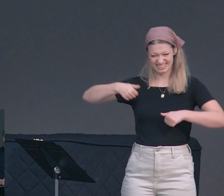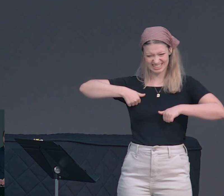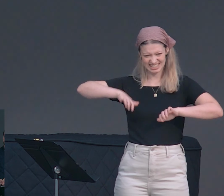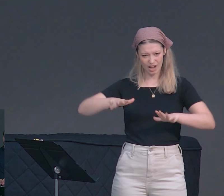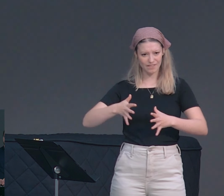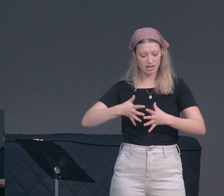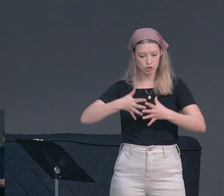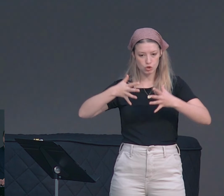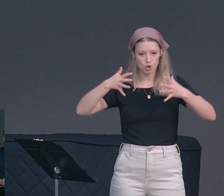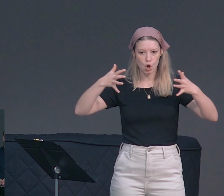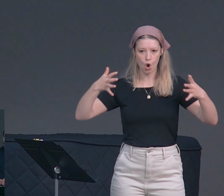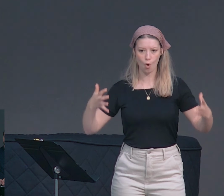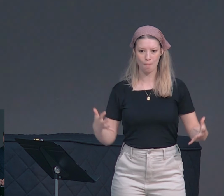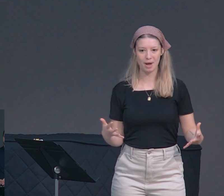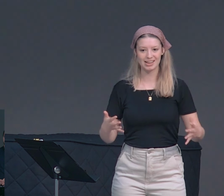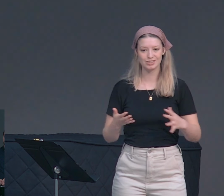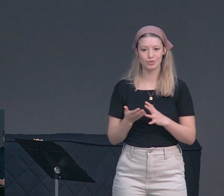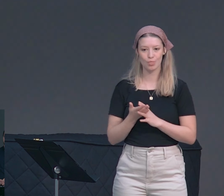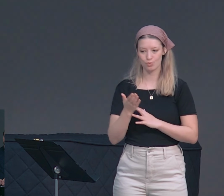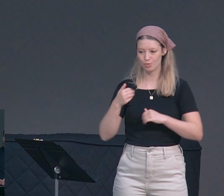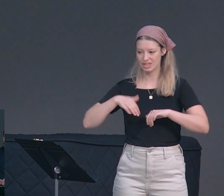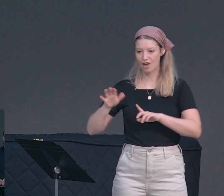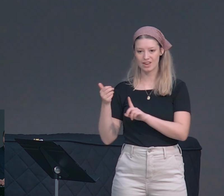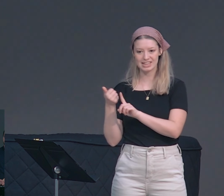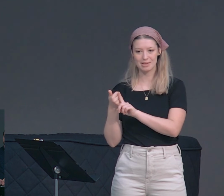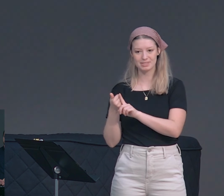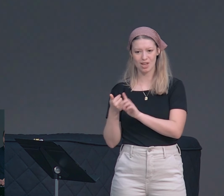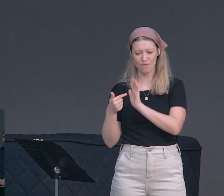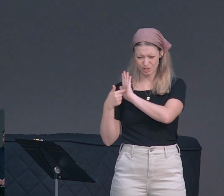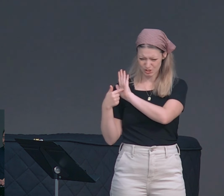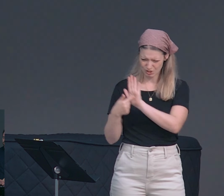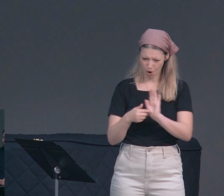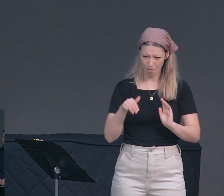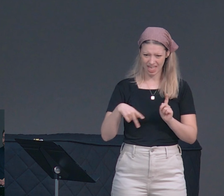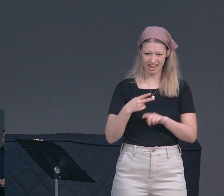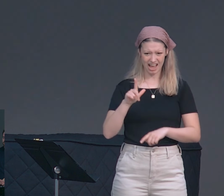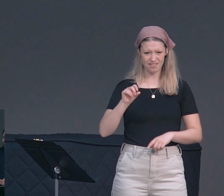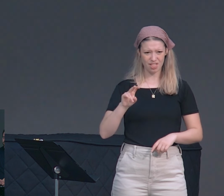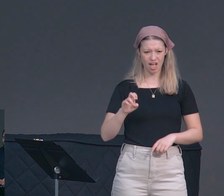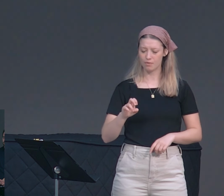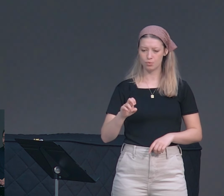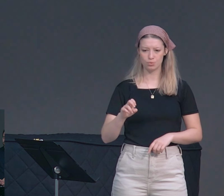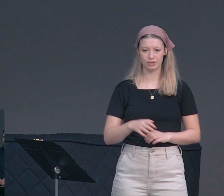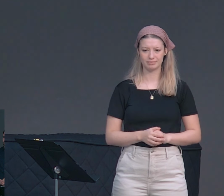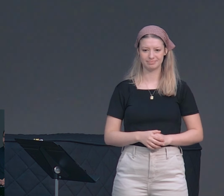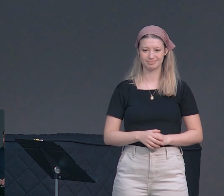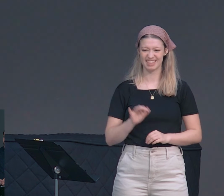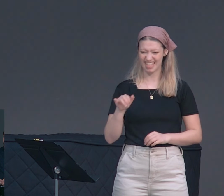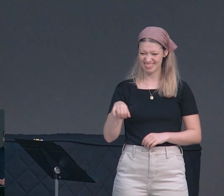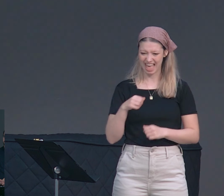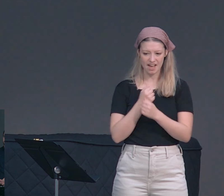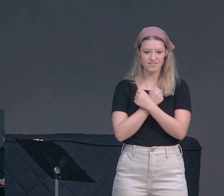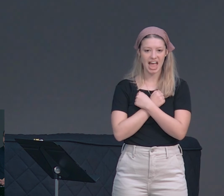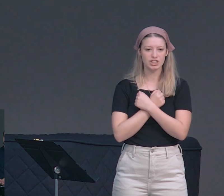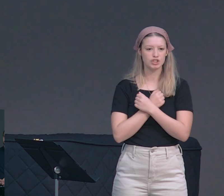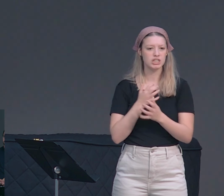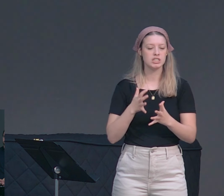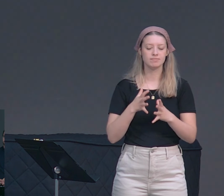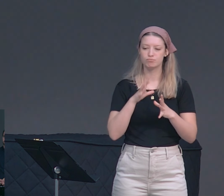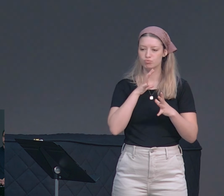so much in himself to demonstrate it. Affection so deep that we can